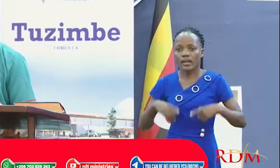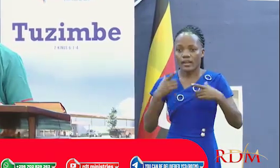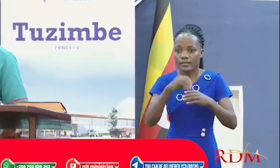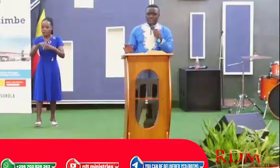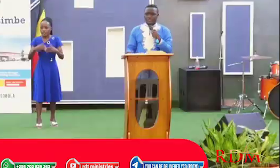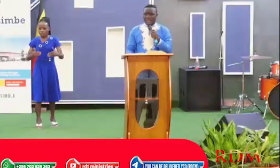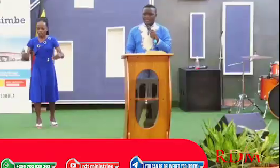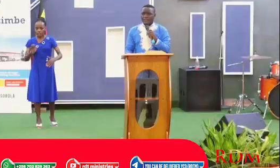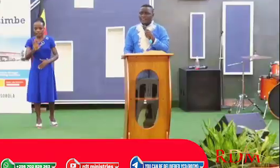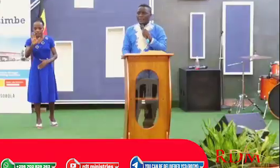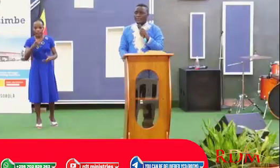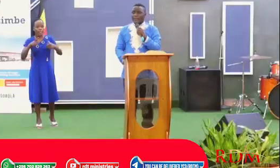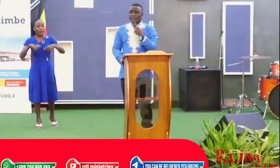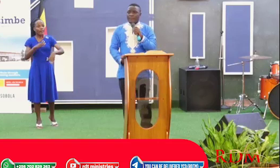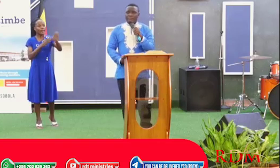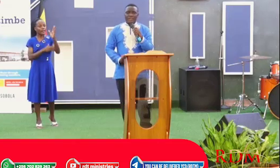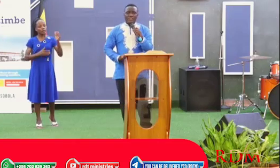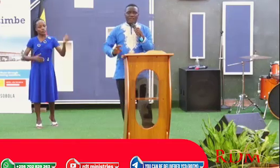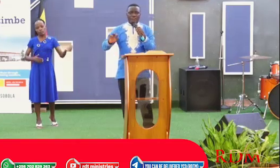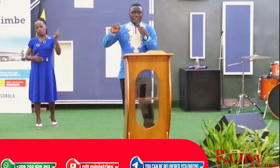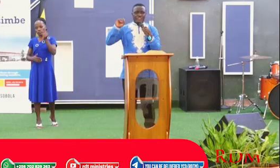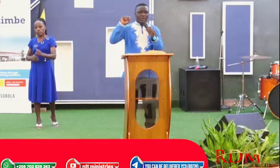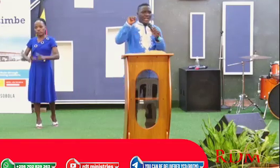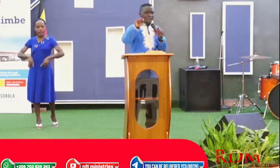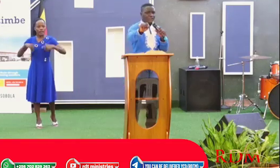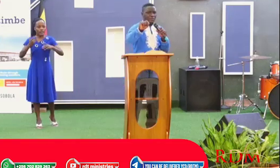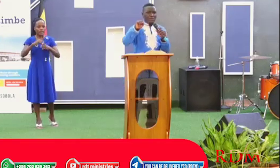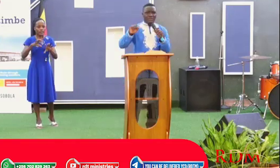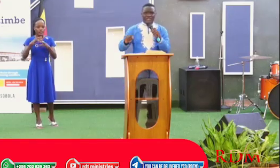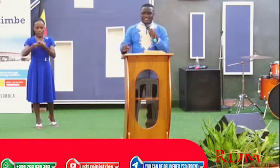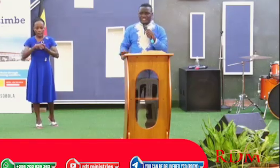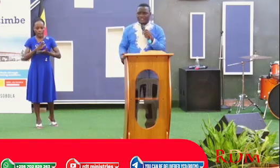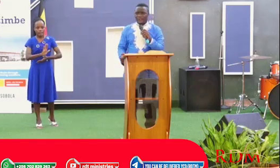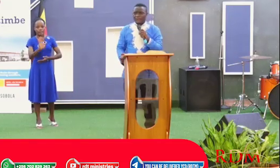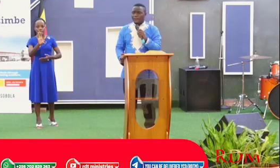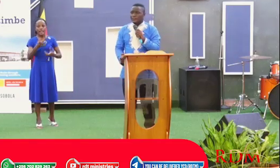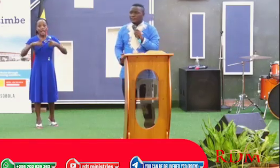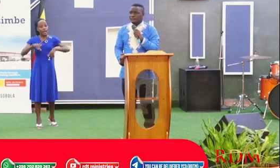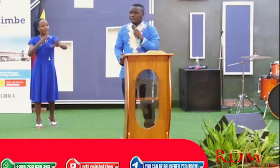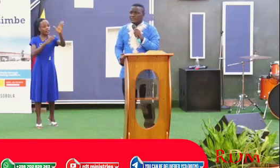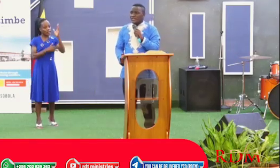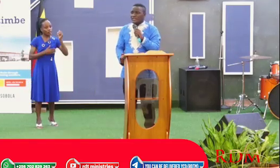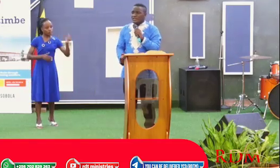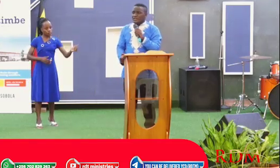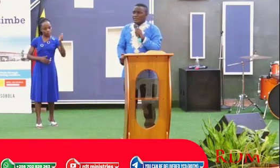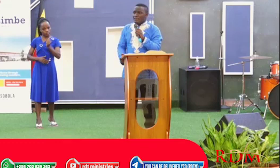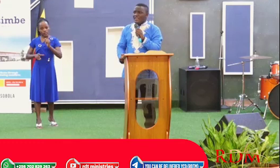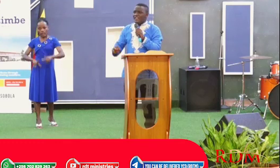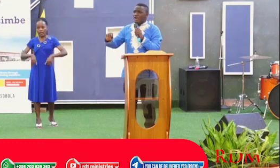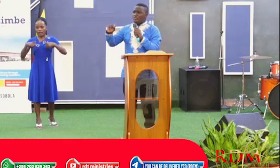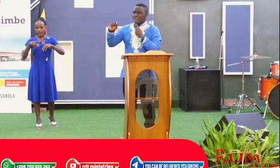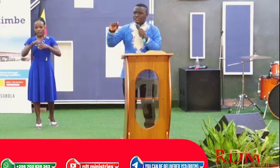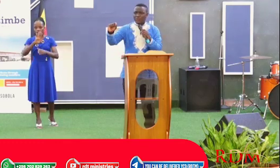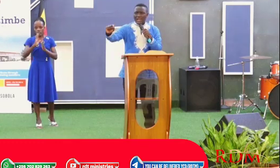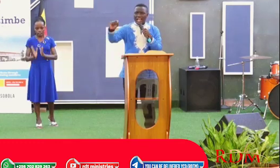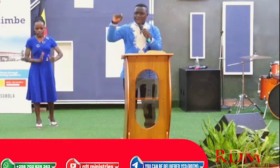restore life in your Katonda children. Katonda akomye wo obulamu mu bufumbo bwo. May the Lord restore life in your marriage. Katonda akomye wo obulamu mu ntegekazo. May the